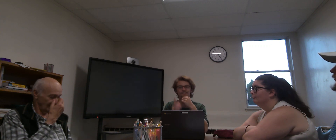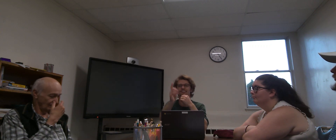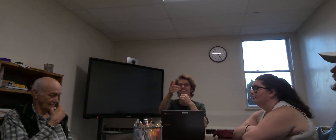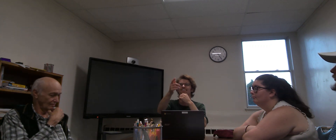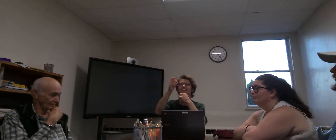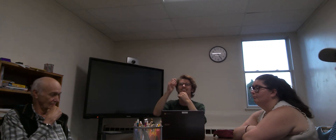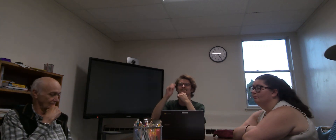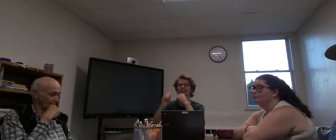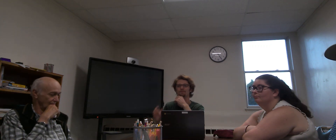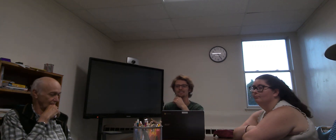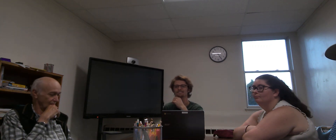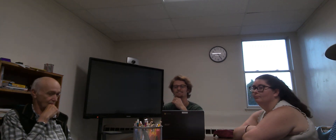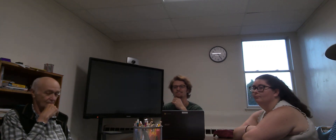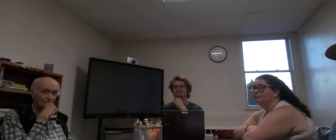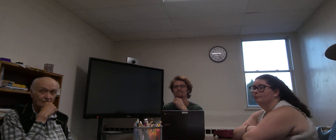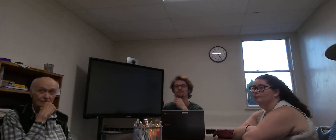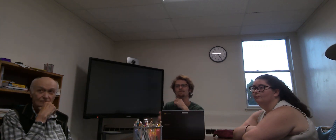Donna, can I see happy?